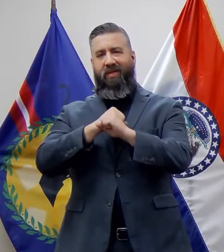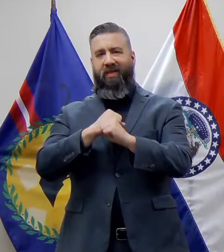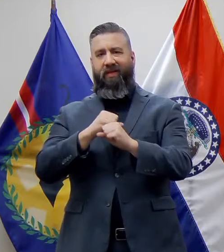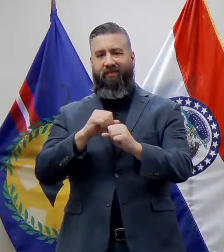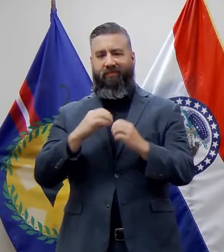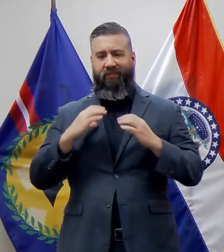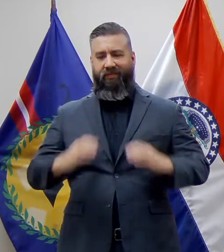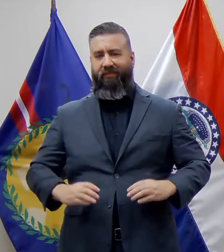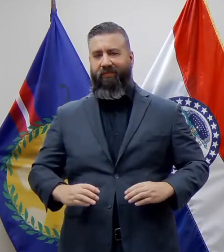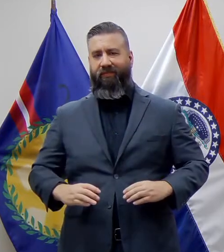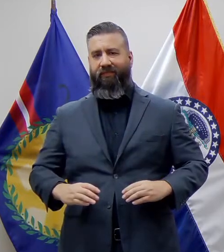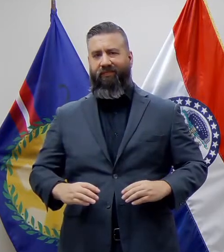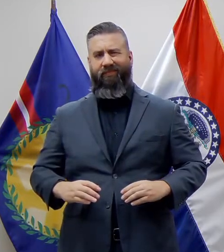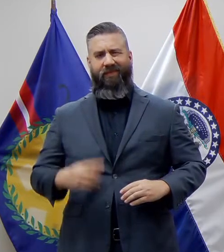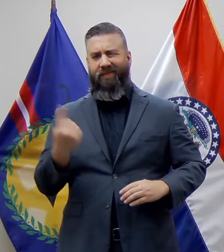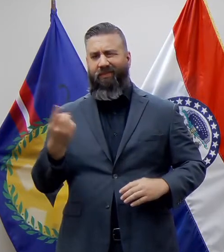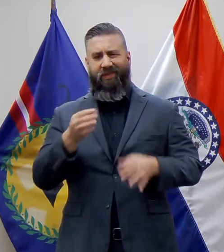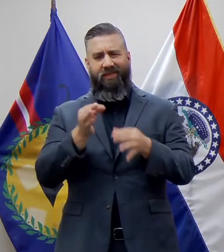mask mandate.